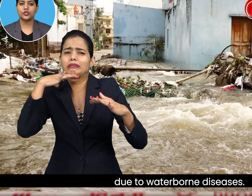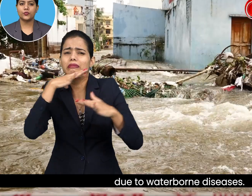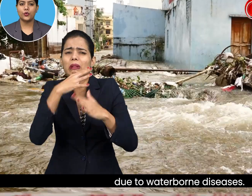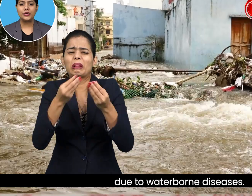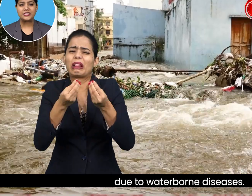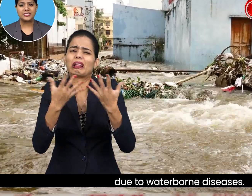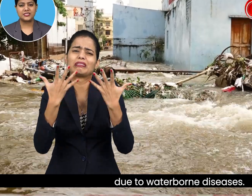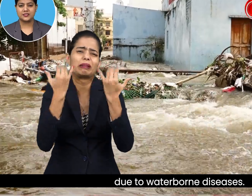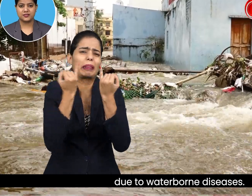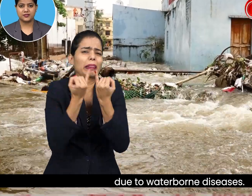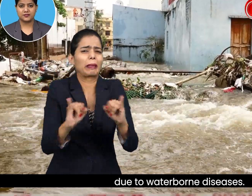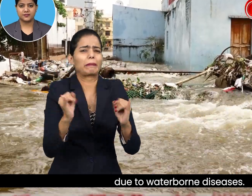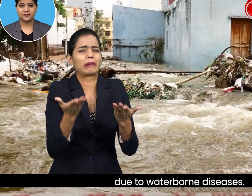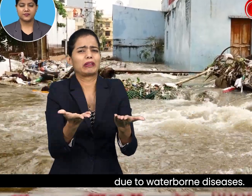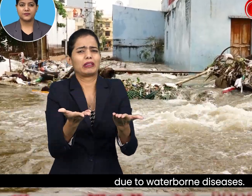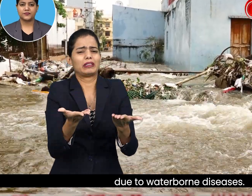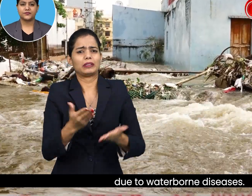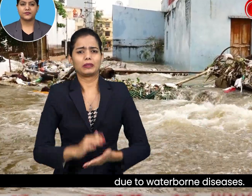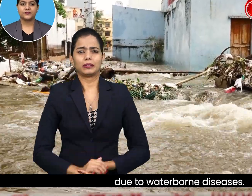to waterborne diseases.